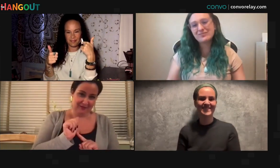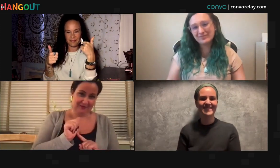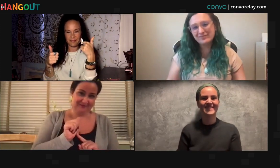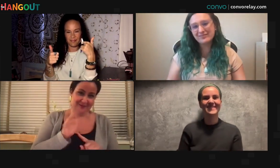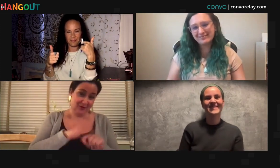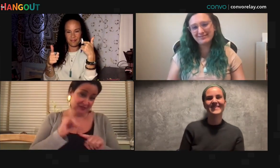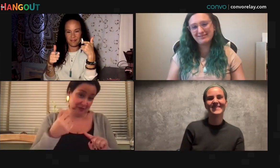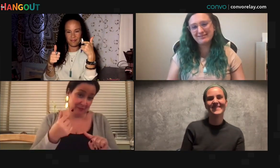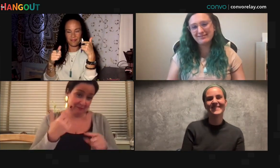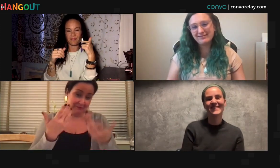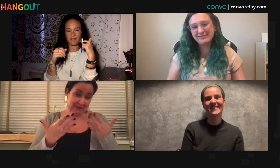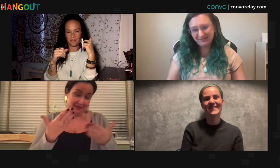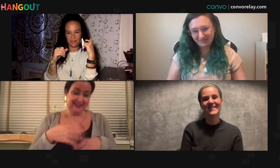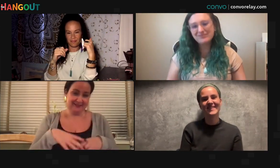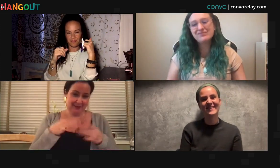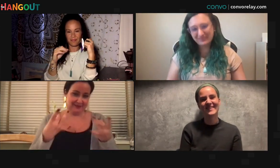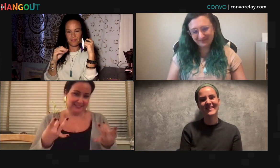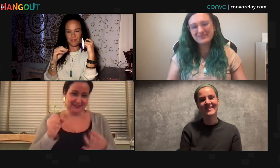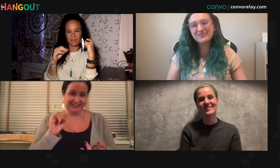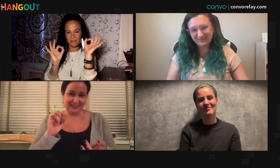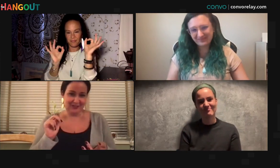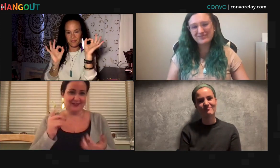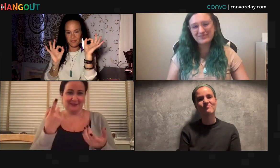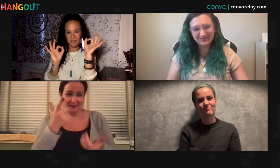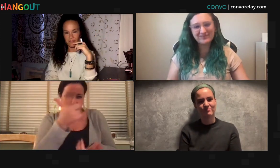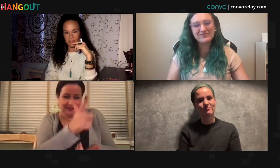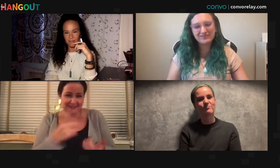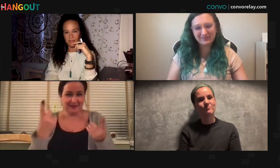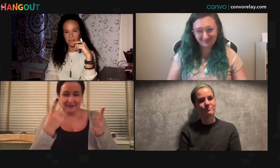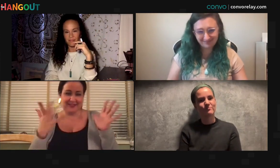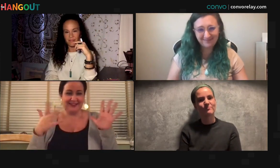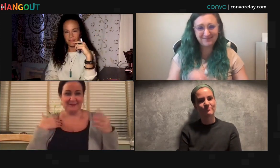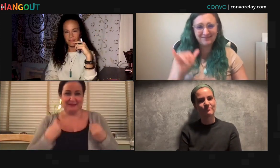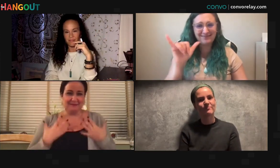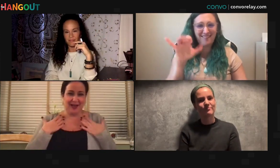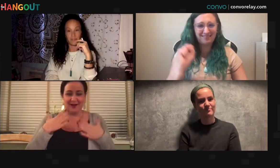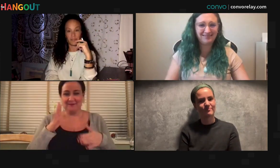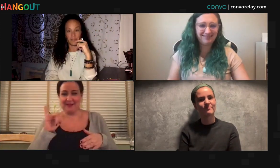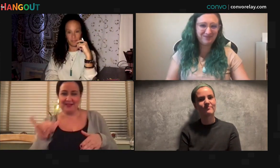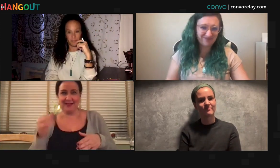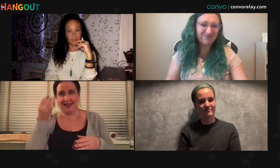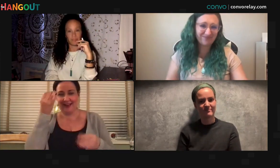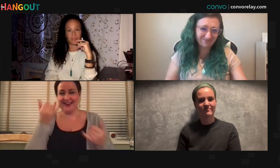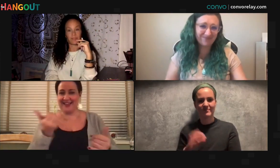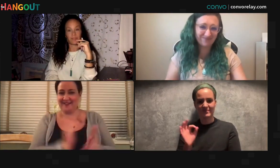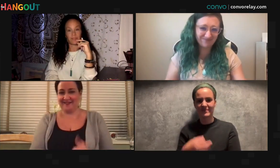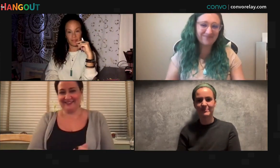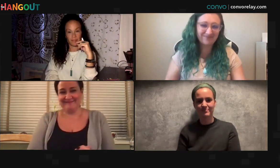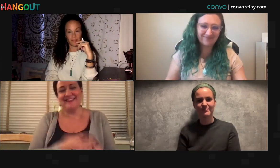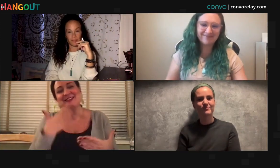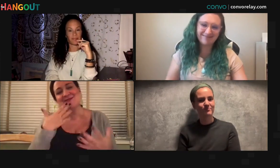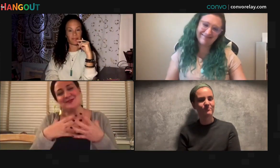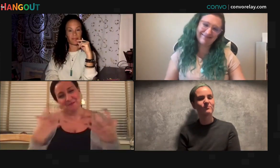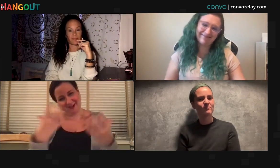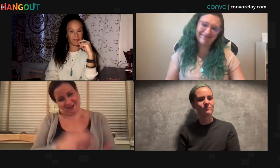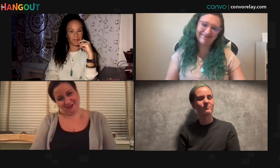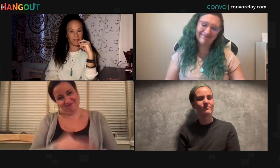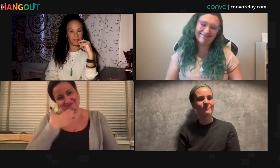is Melissa. We'll definitely have you do something on Melmyra after this is over. So I'll text you all and we could definitely get something going because I'm